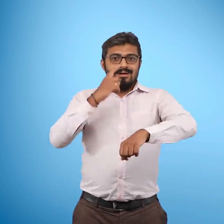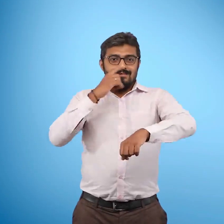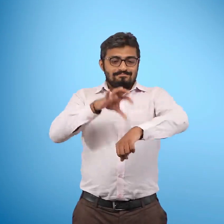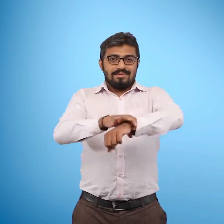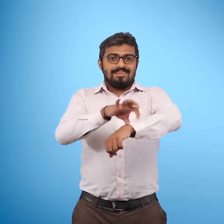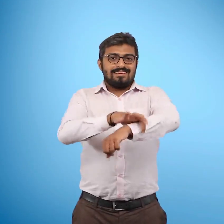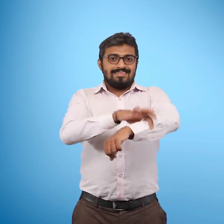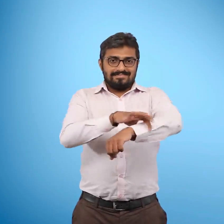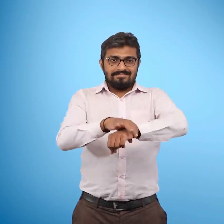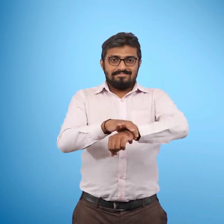Bangles.